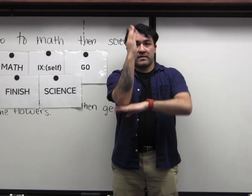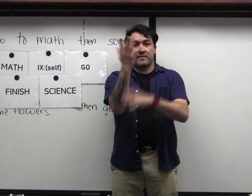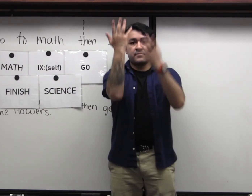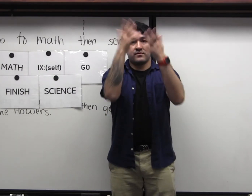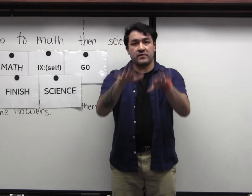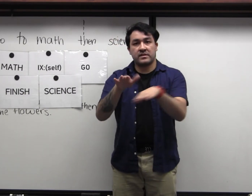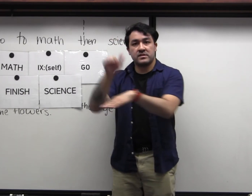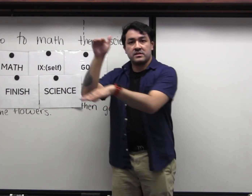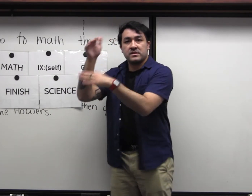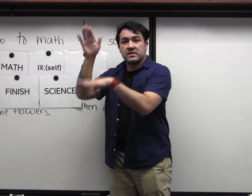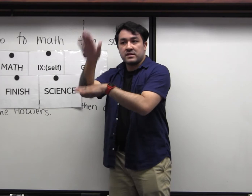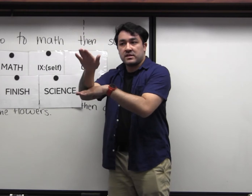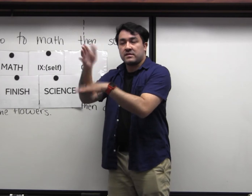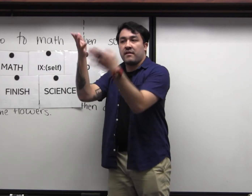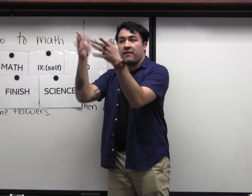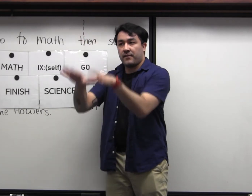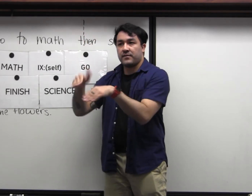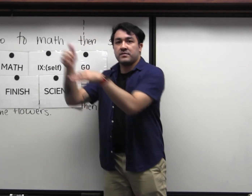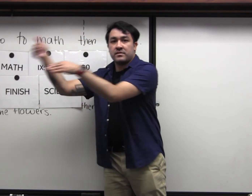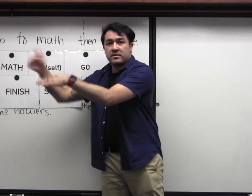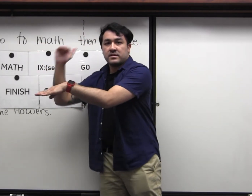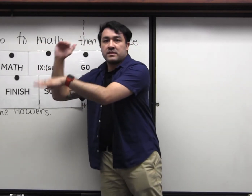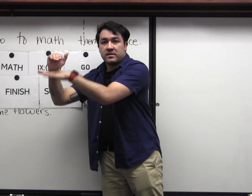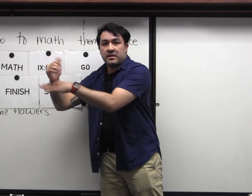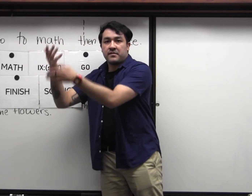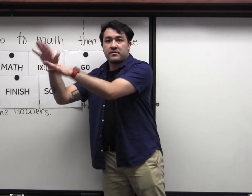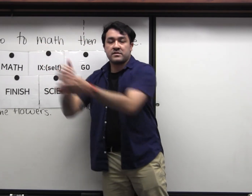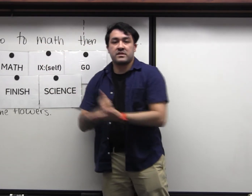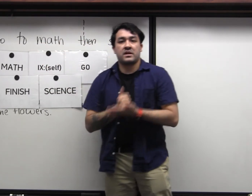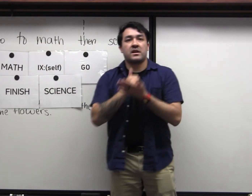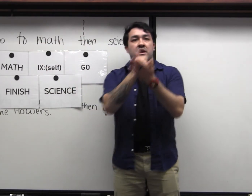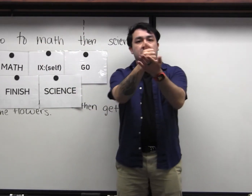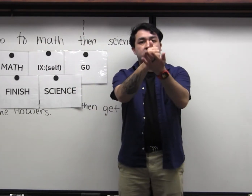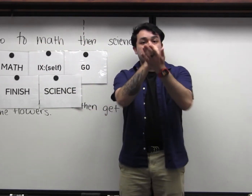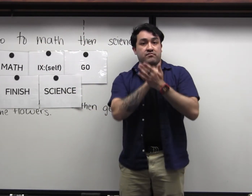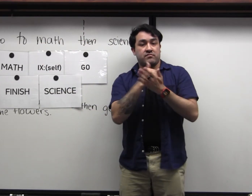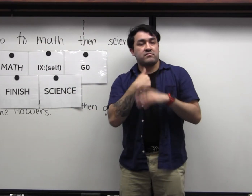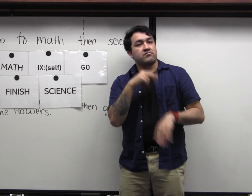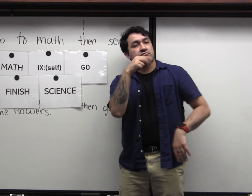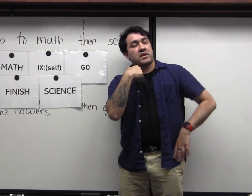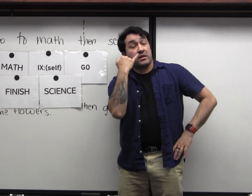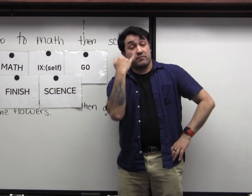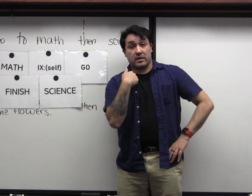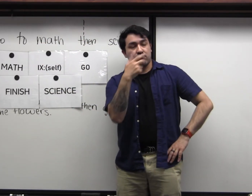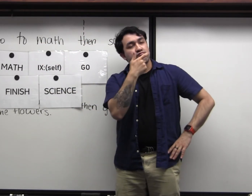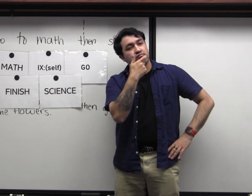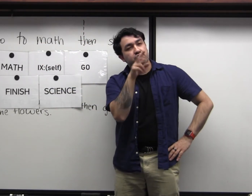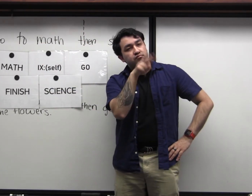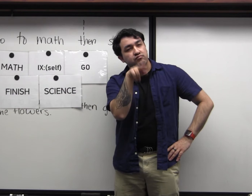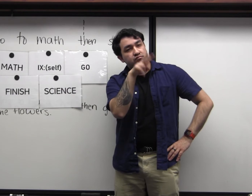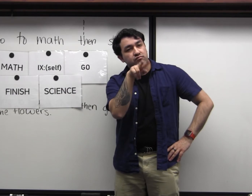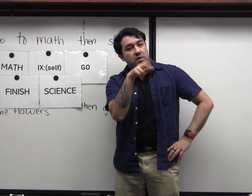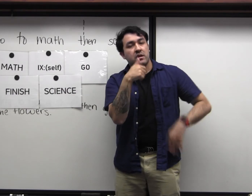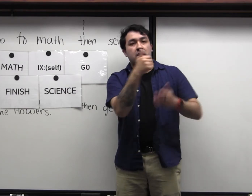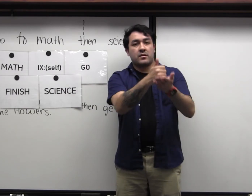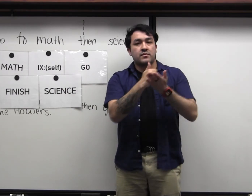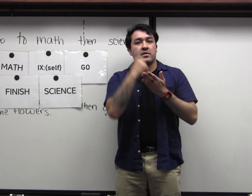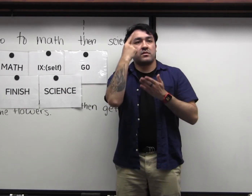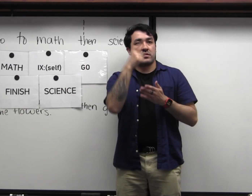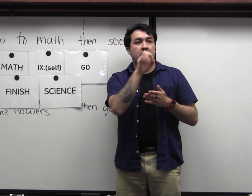So morning, finish. Noon, finish. Afternoon, finish. Night, finish. to help you or help me kind of really process all of